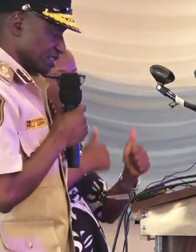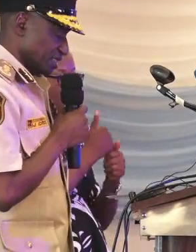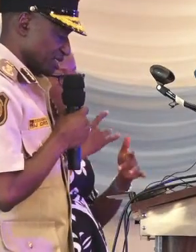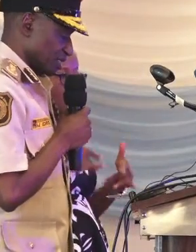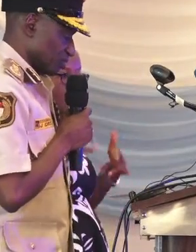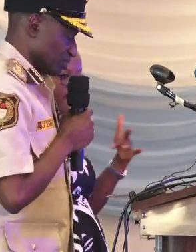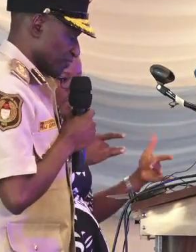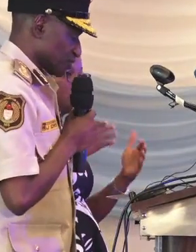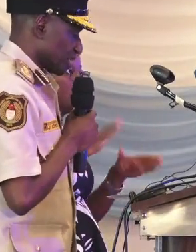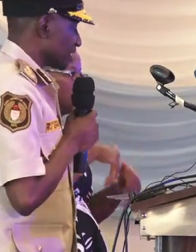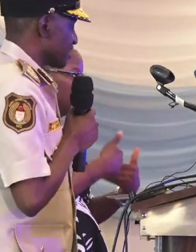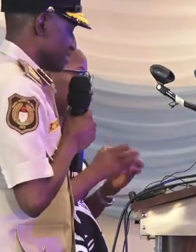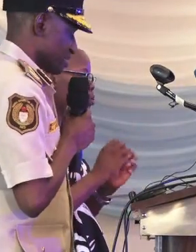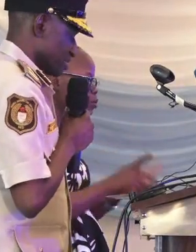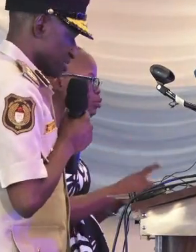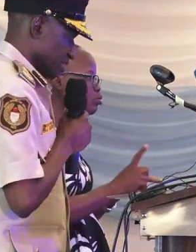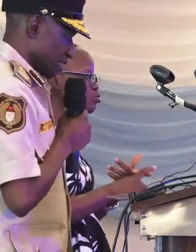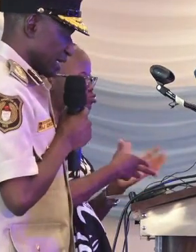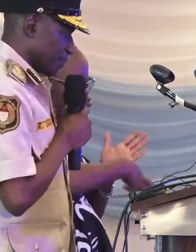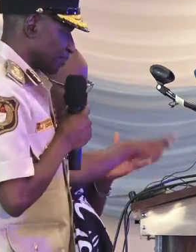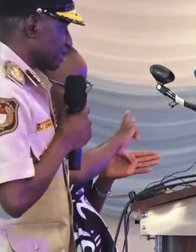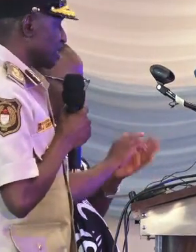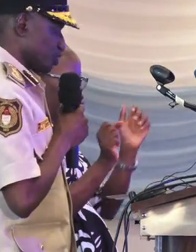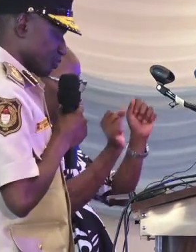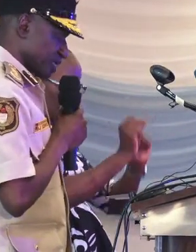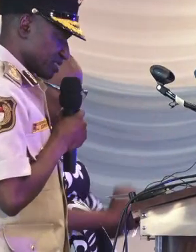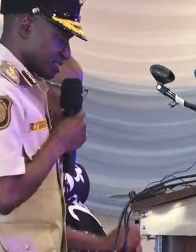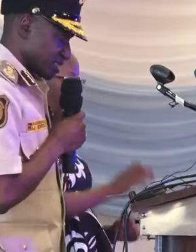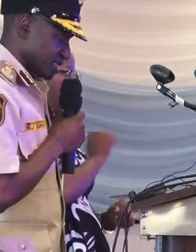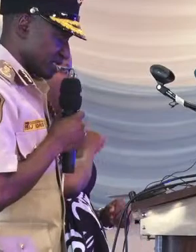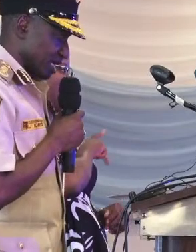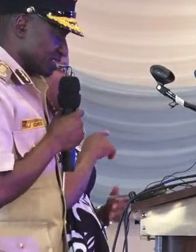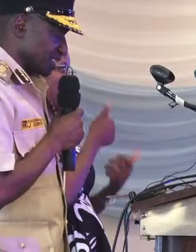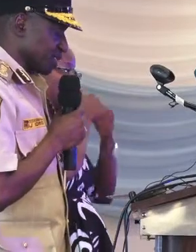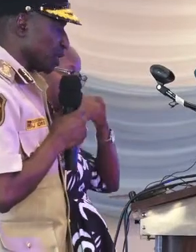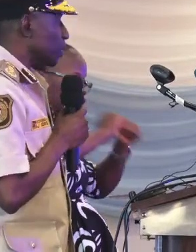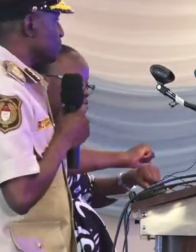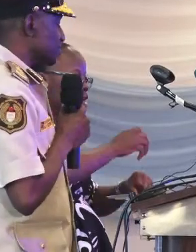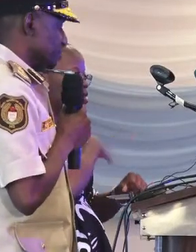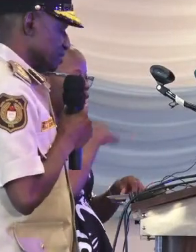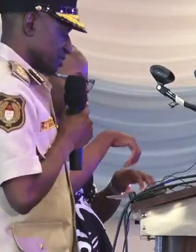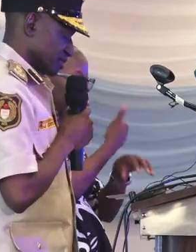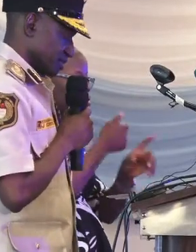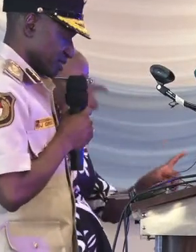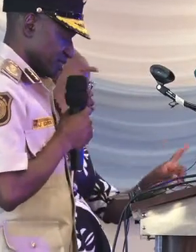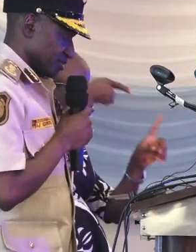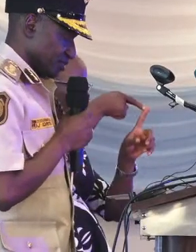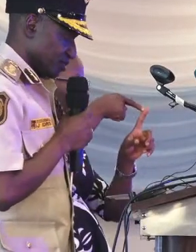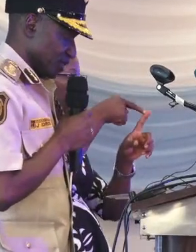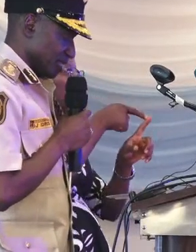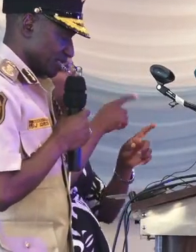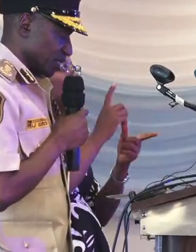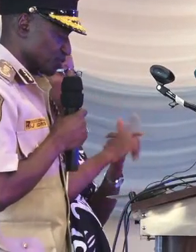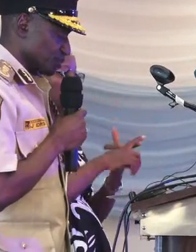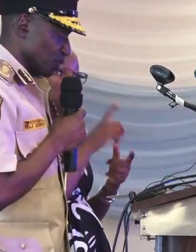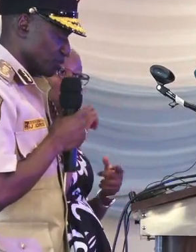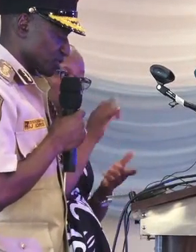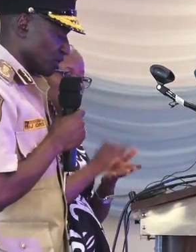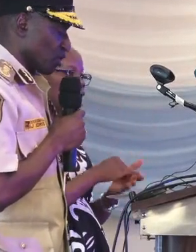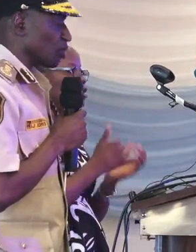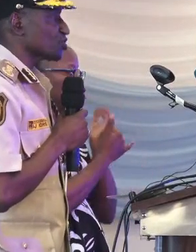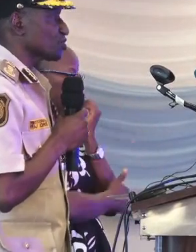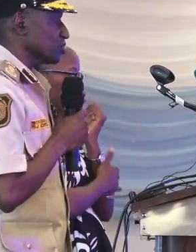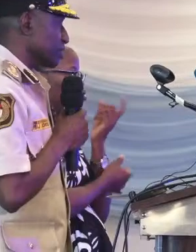opportunity to review strategies, appreciate achievements, and set new goals to ensure that the country